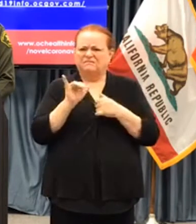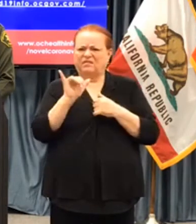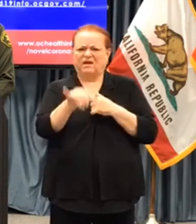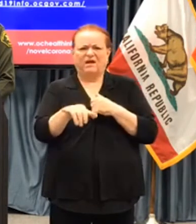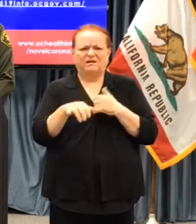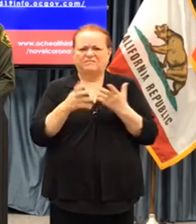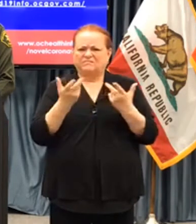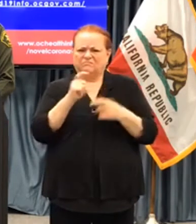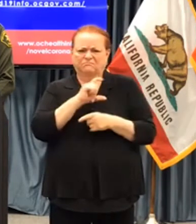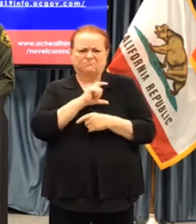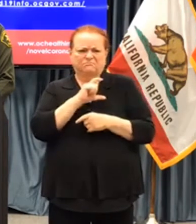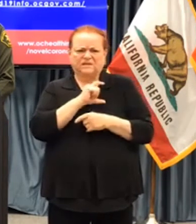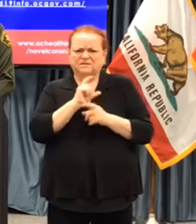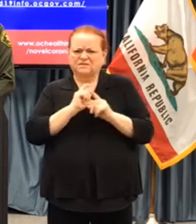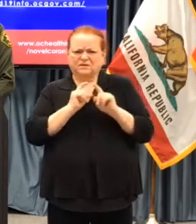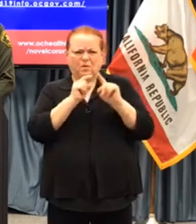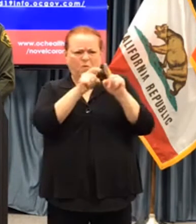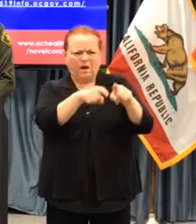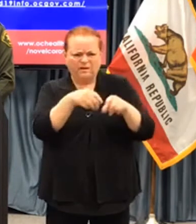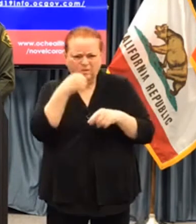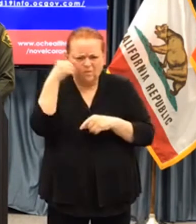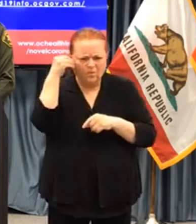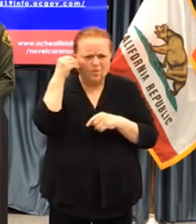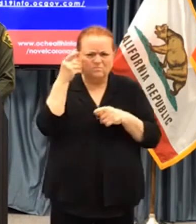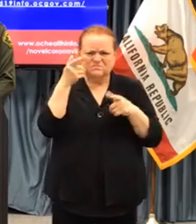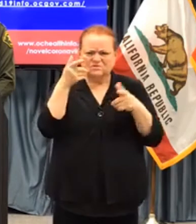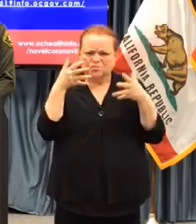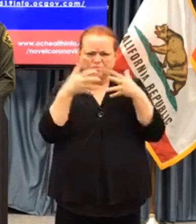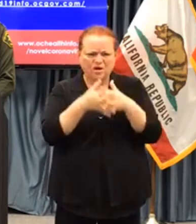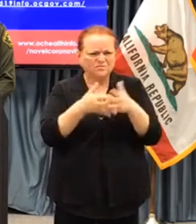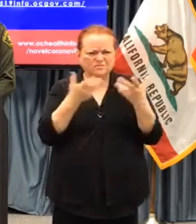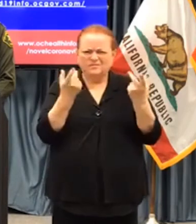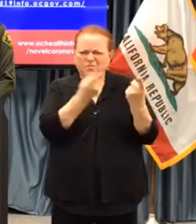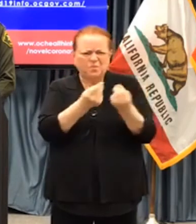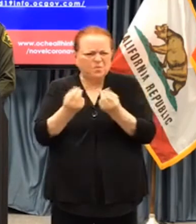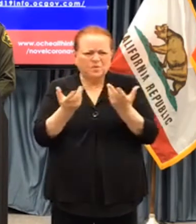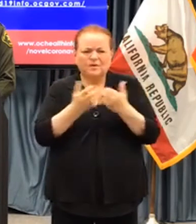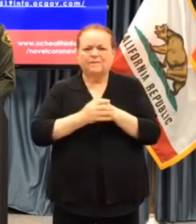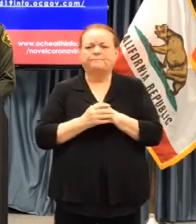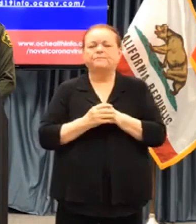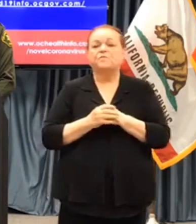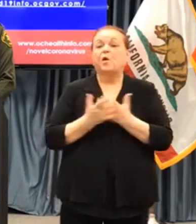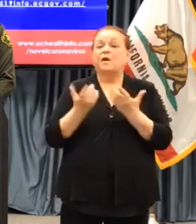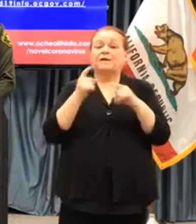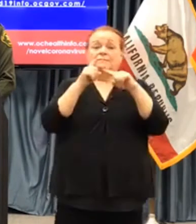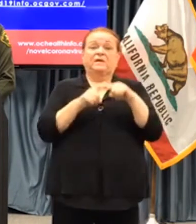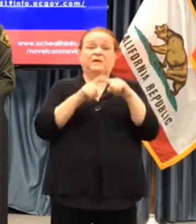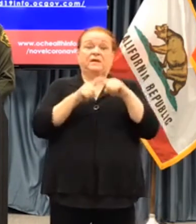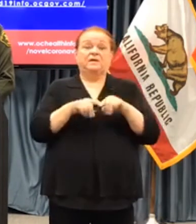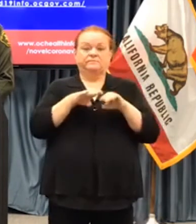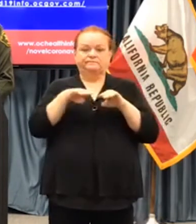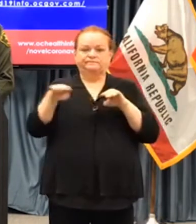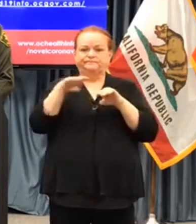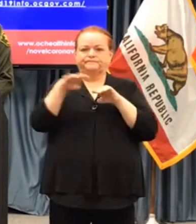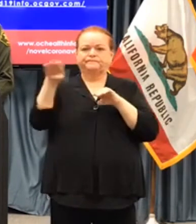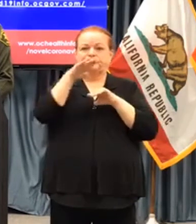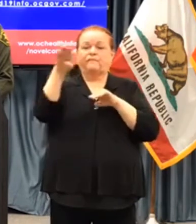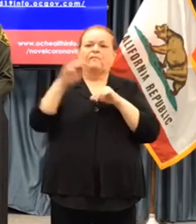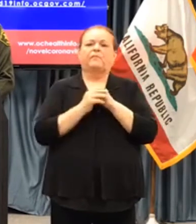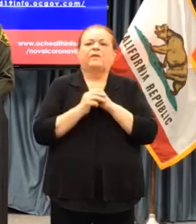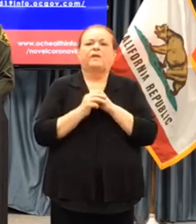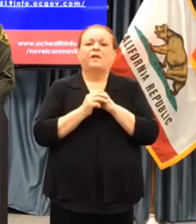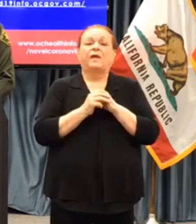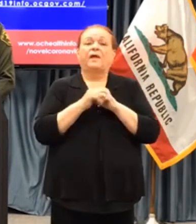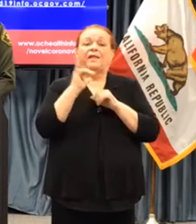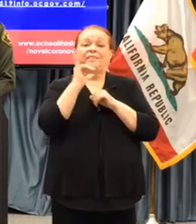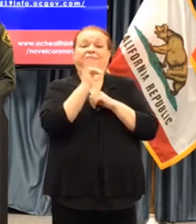the deputies going out to the homes, or how's that being handled? Well, each one is tiered. So we have obviously the aggregate of calls for service